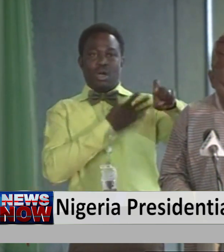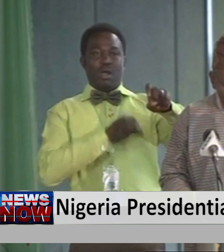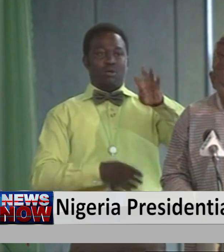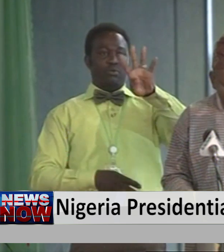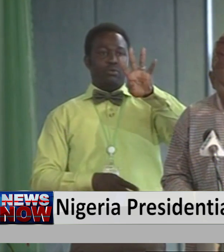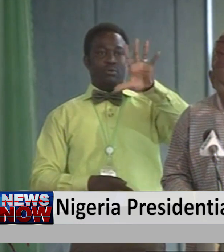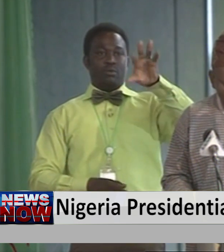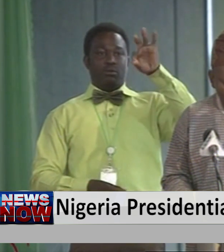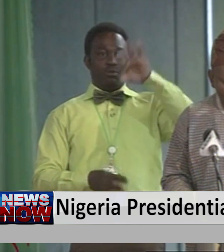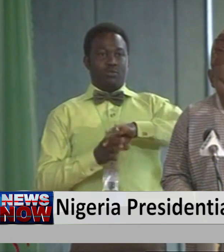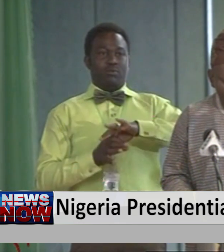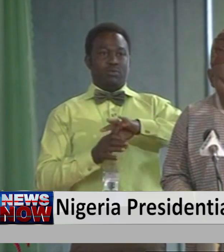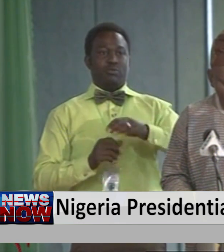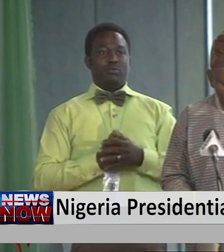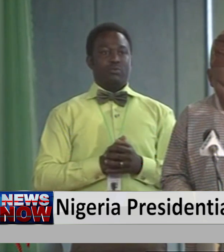145 votes.